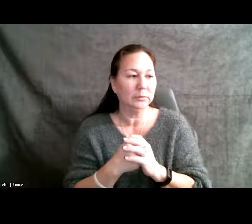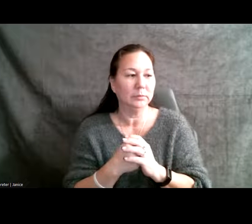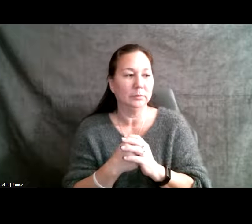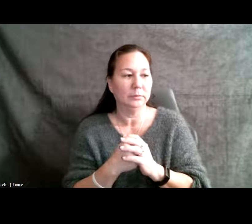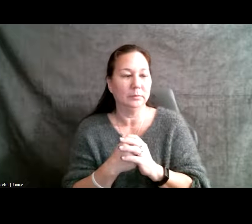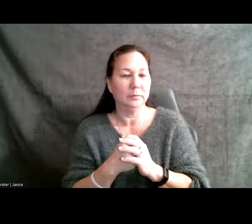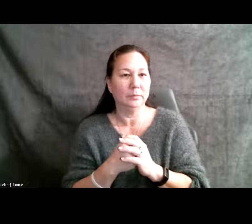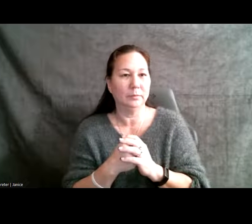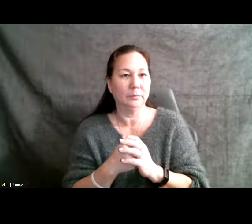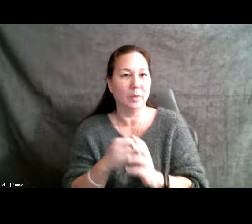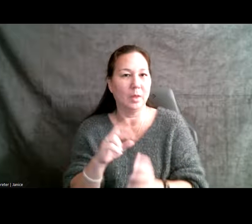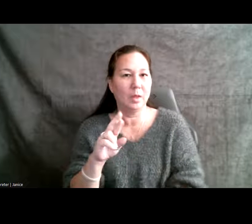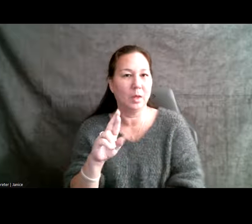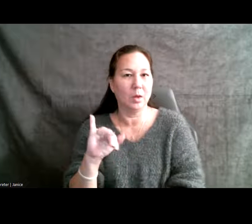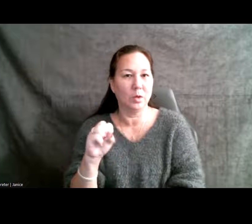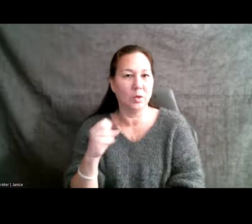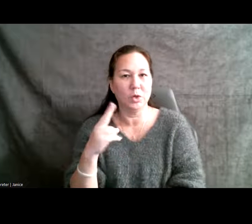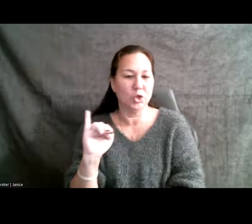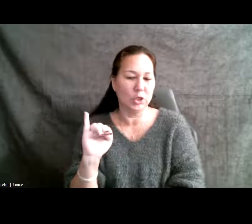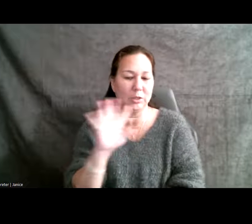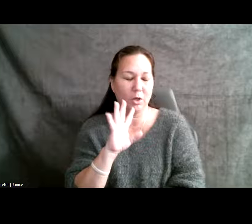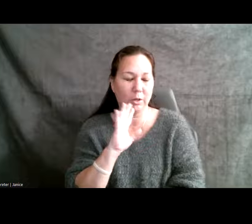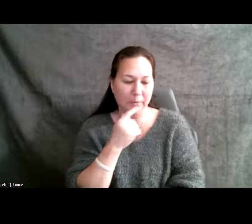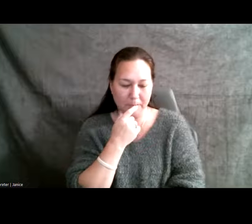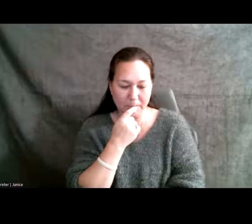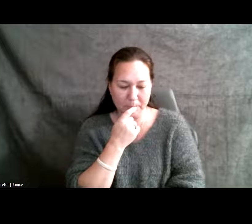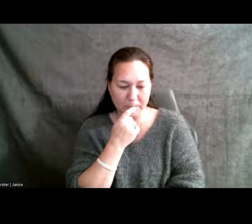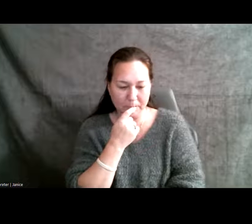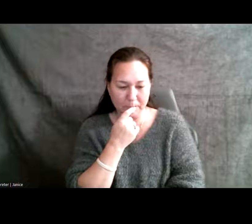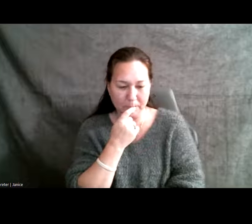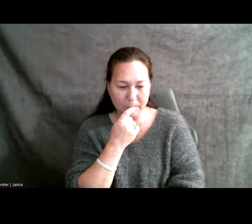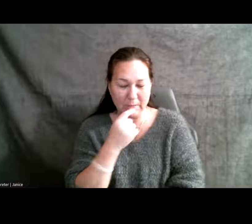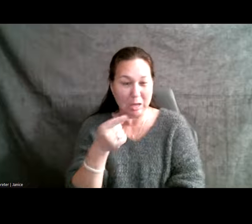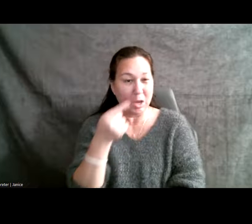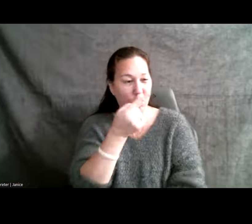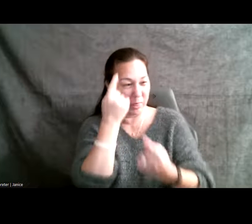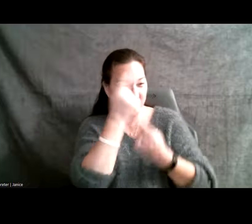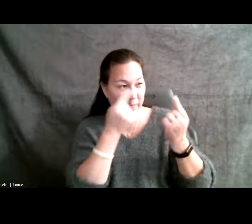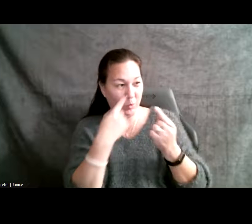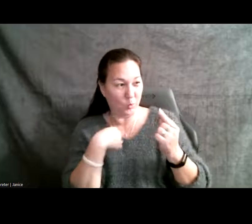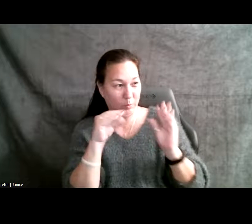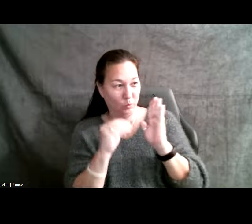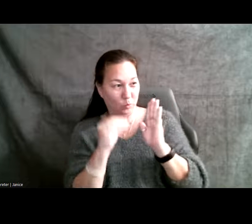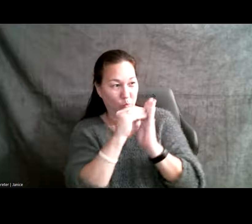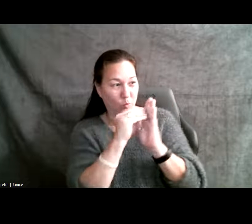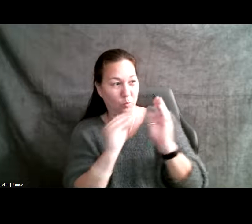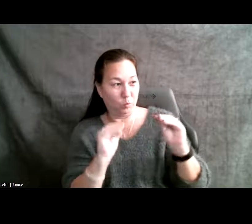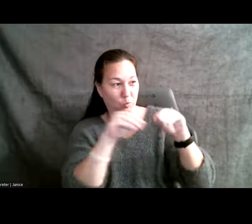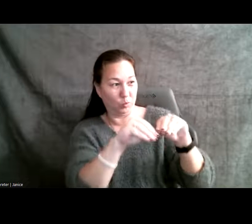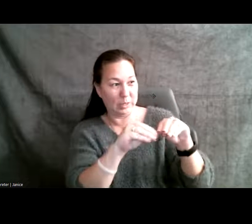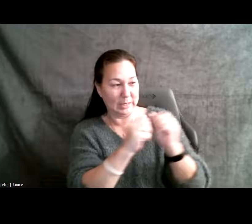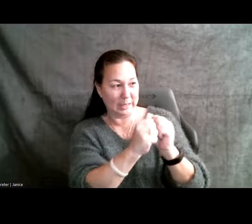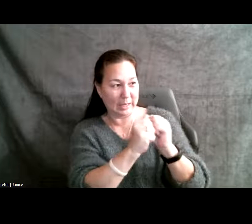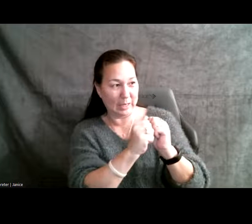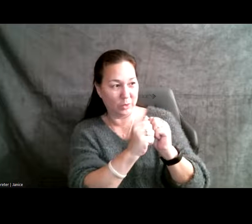Are you thinking that we could put together a list of questions specifically, Caroline, that